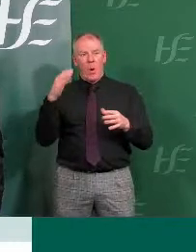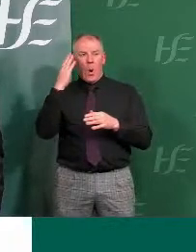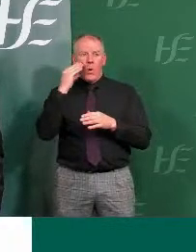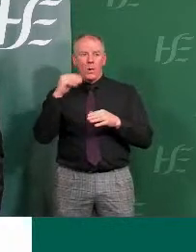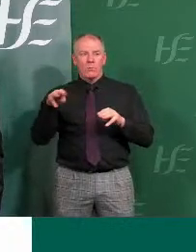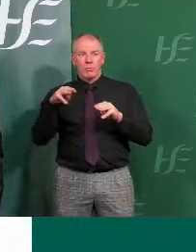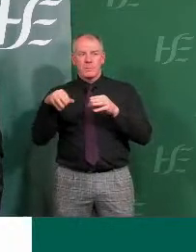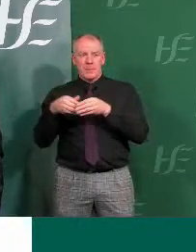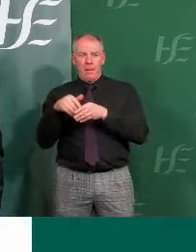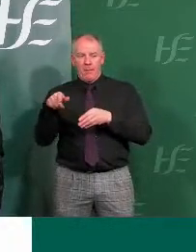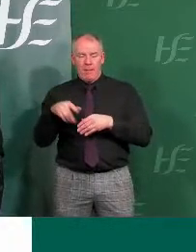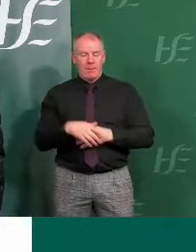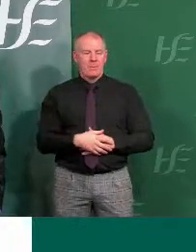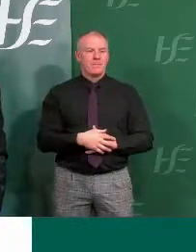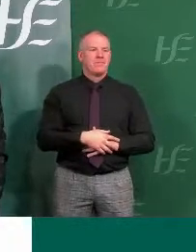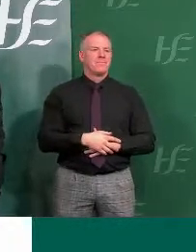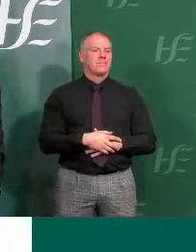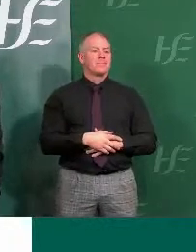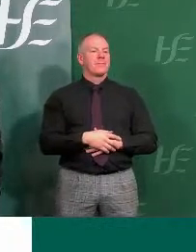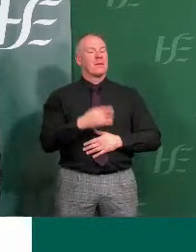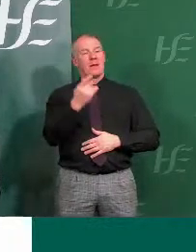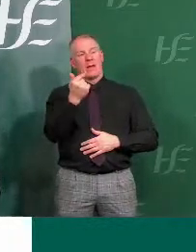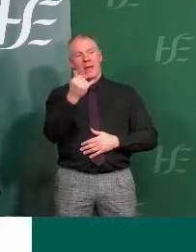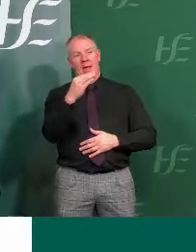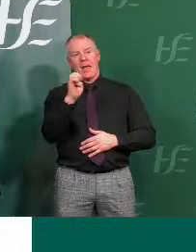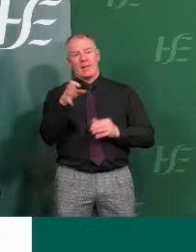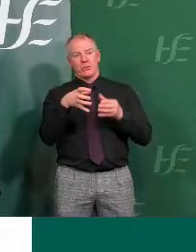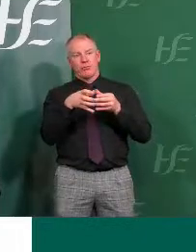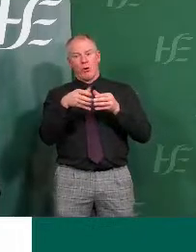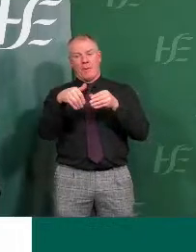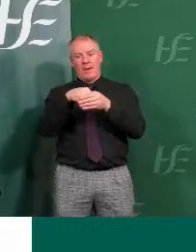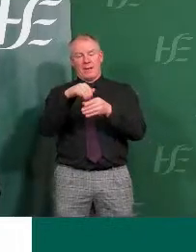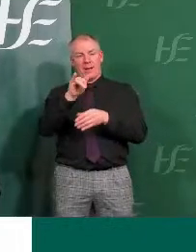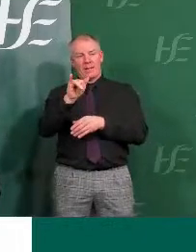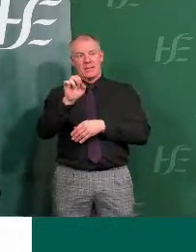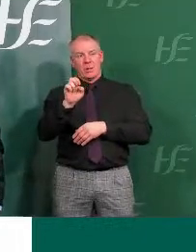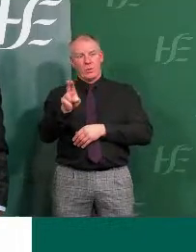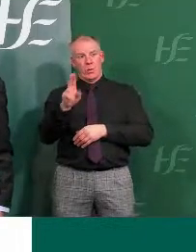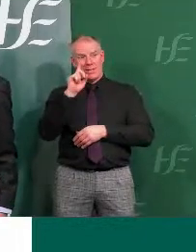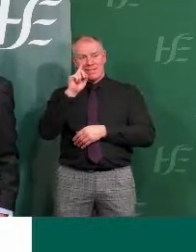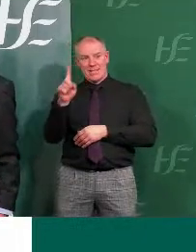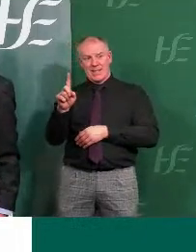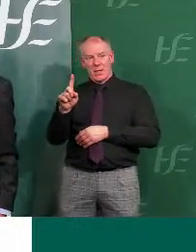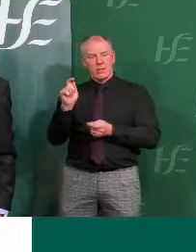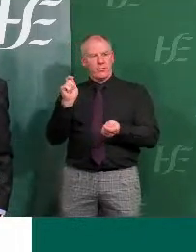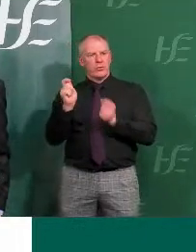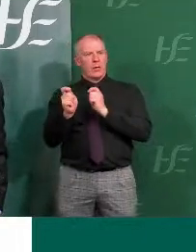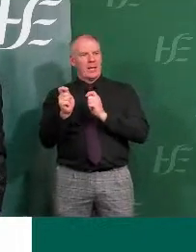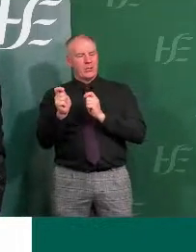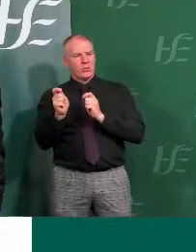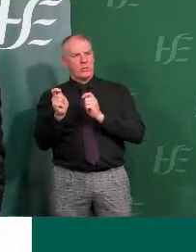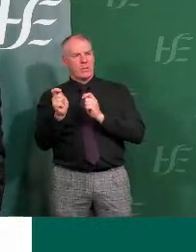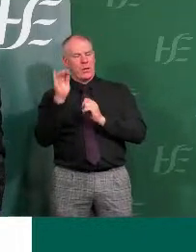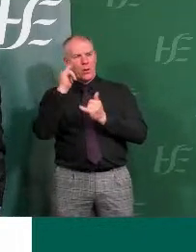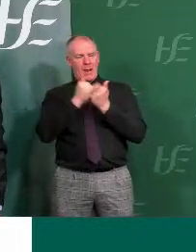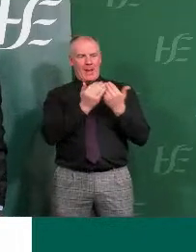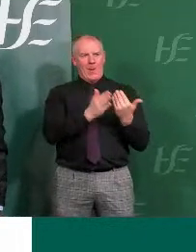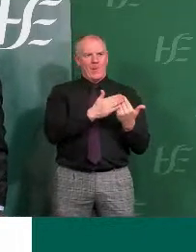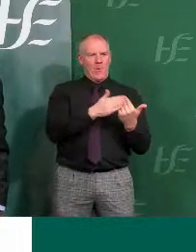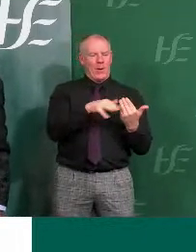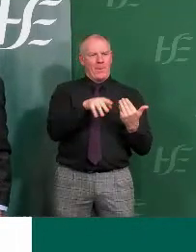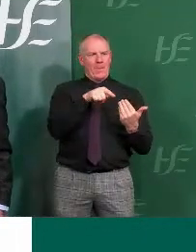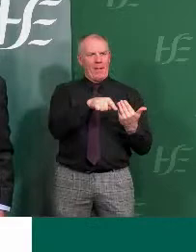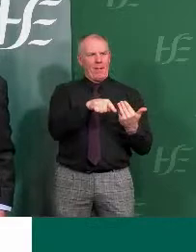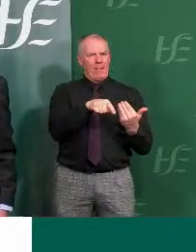groups. And the age profile of patients in ICU, what we've also seen recently is a shift to the left in terms of younger people